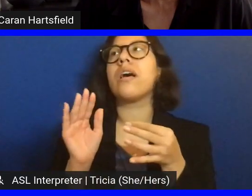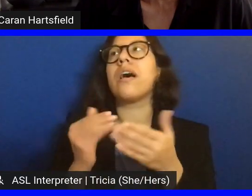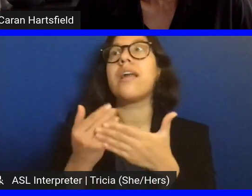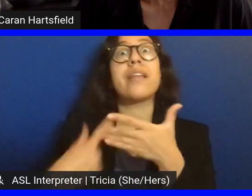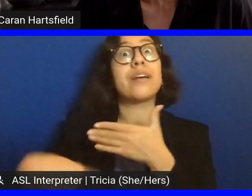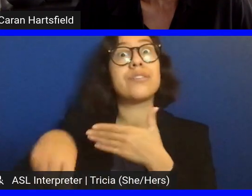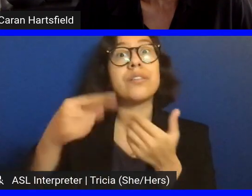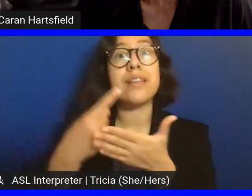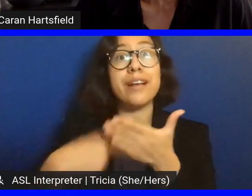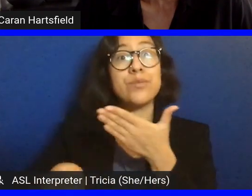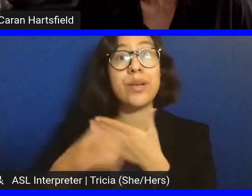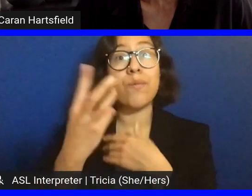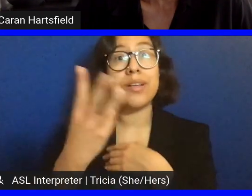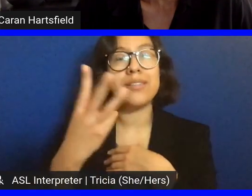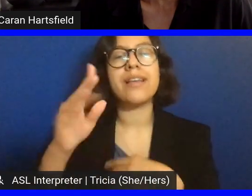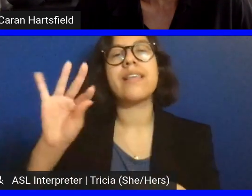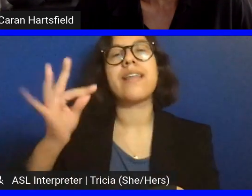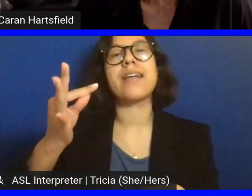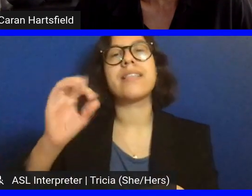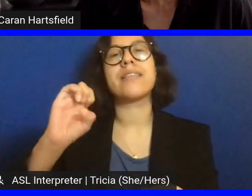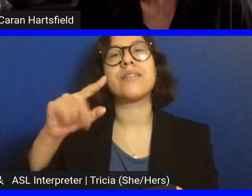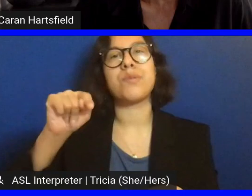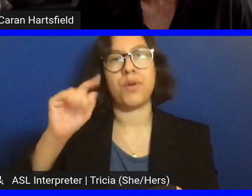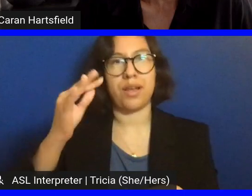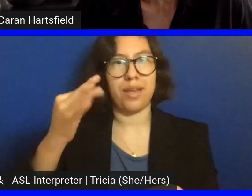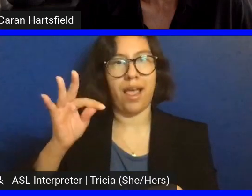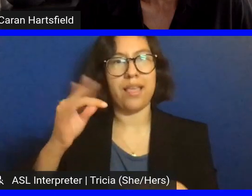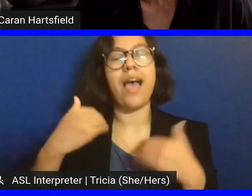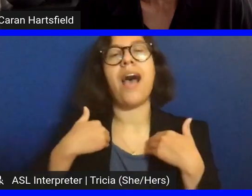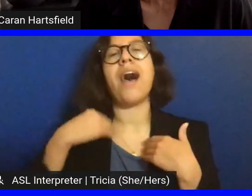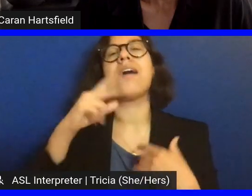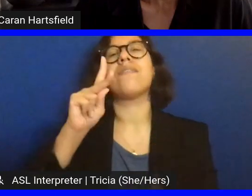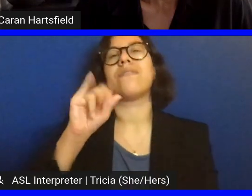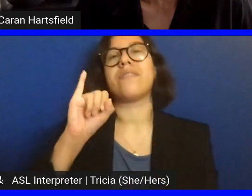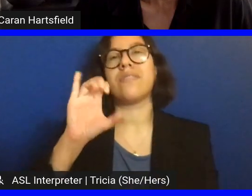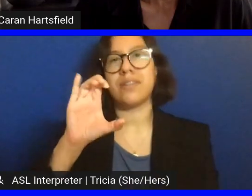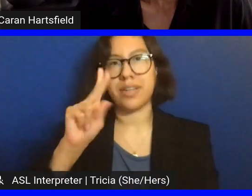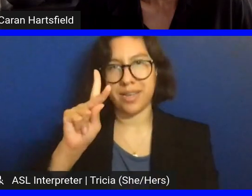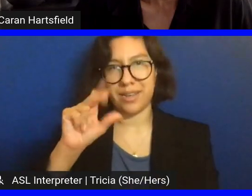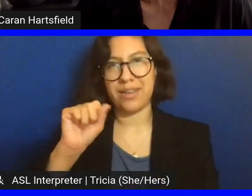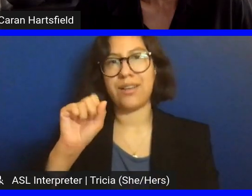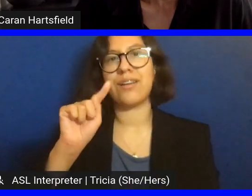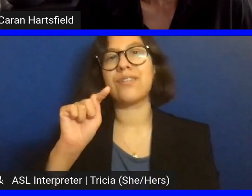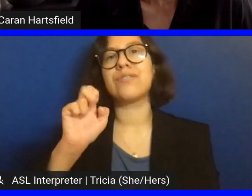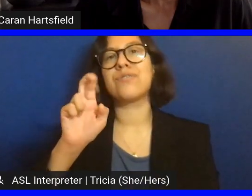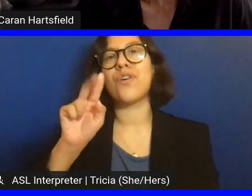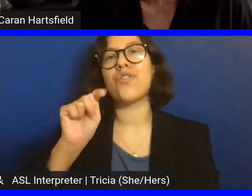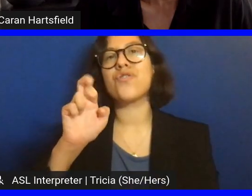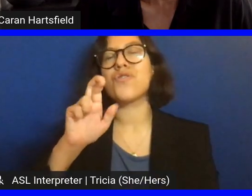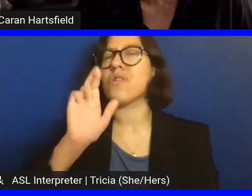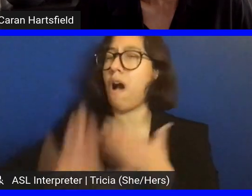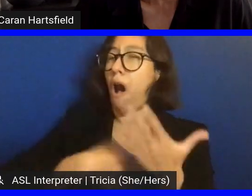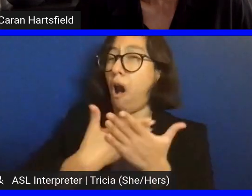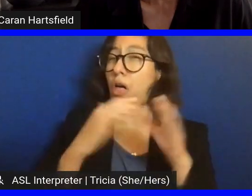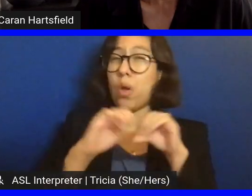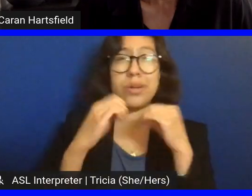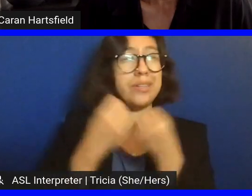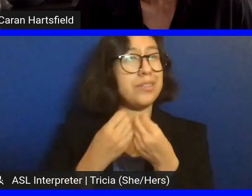we're going to be on the 9th, we're launching a Kickstarter among all the different organizations. We're really trying